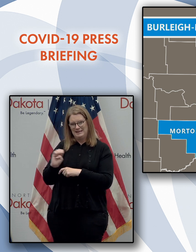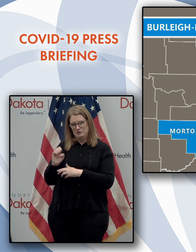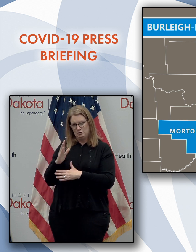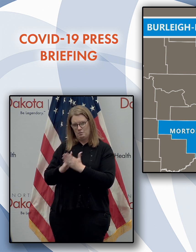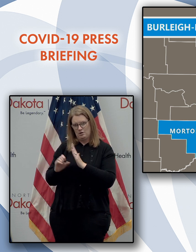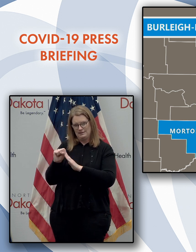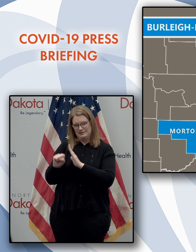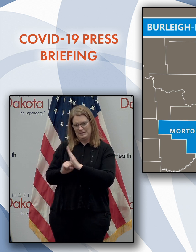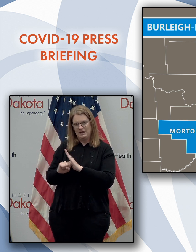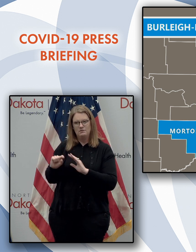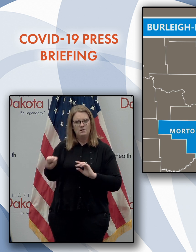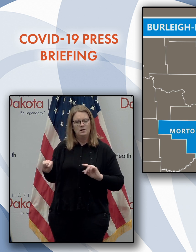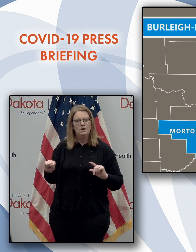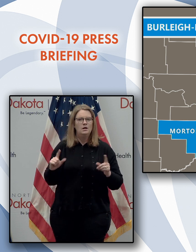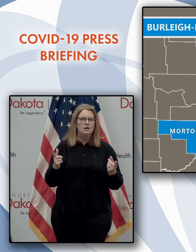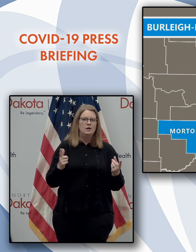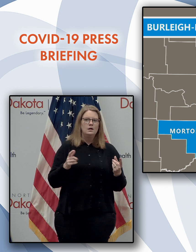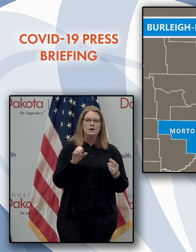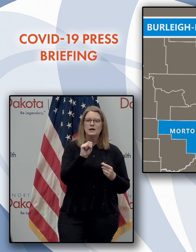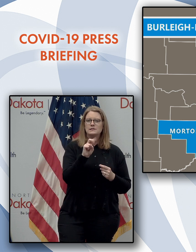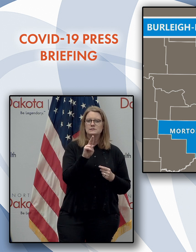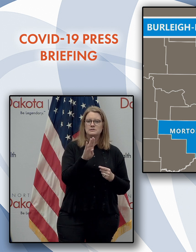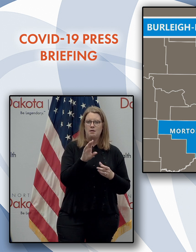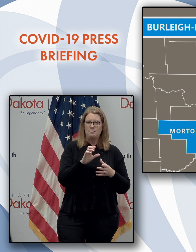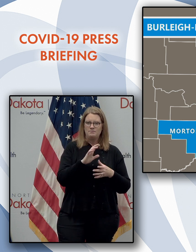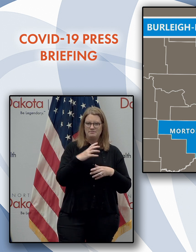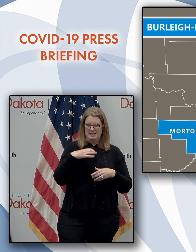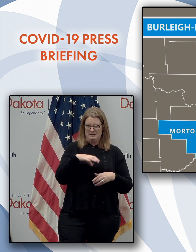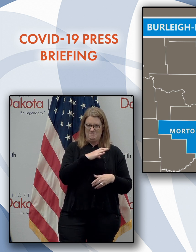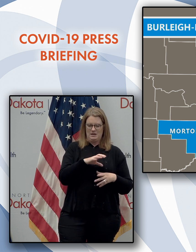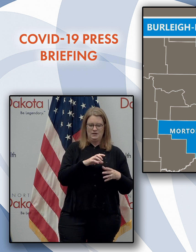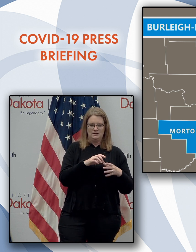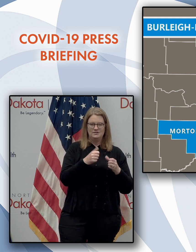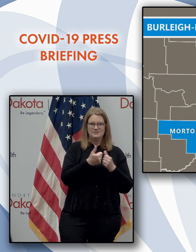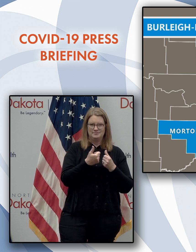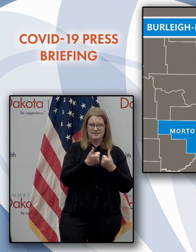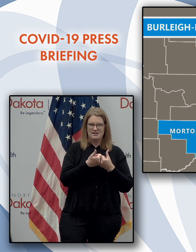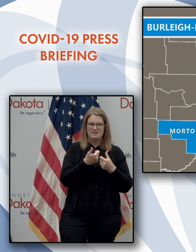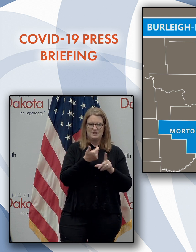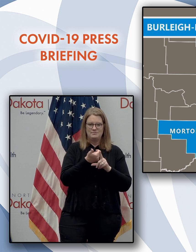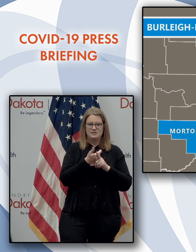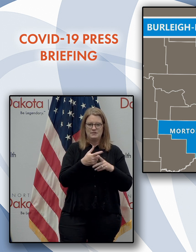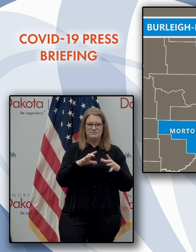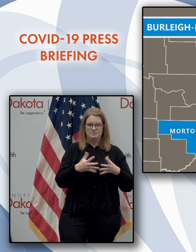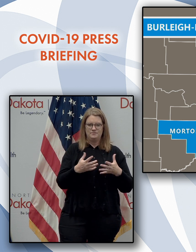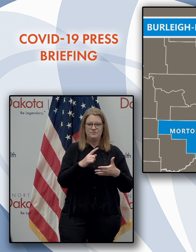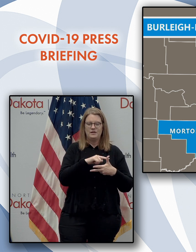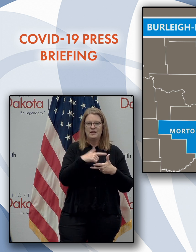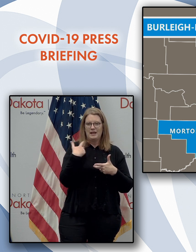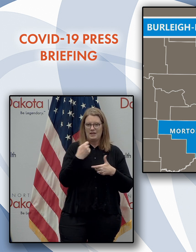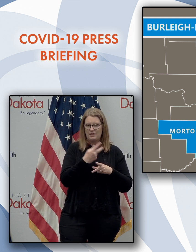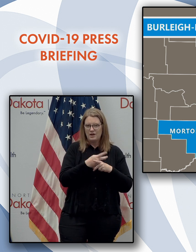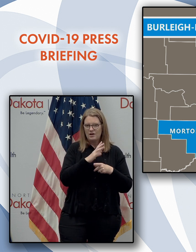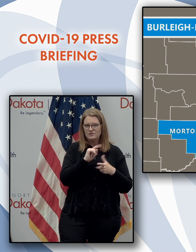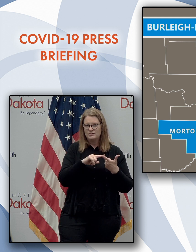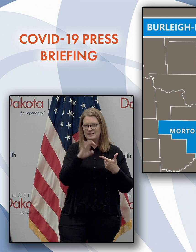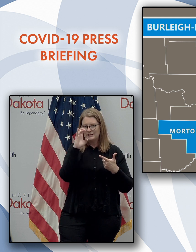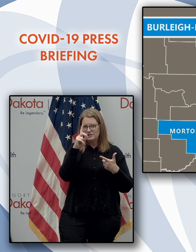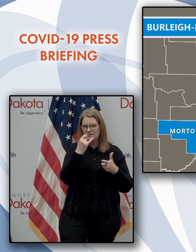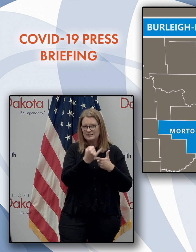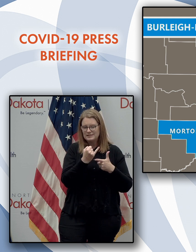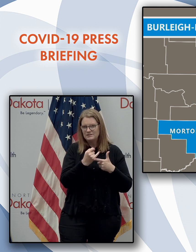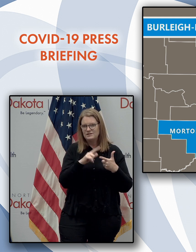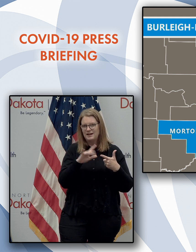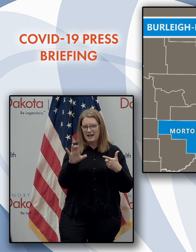state. And again, subcommittees are forming there around the 5 subcommittees: healthcare, testing and contact tracing, educational